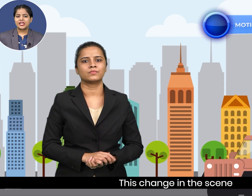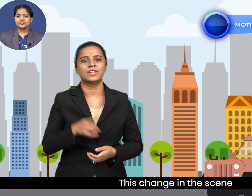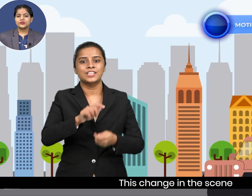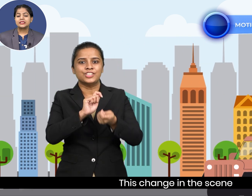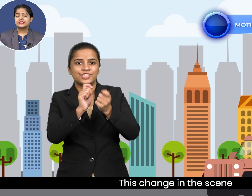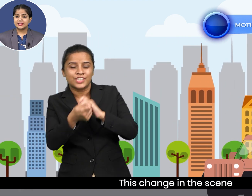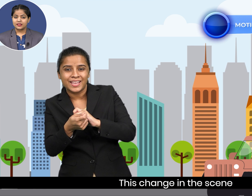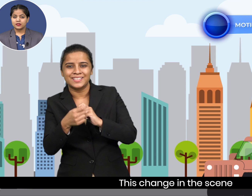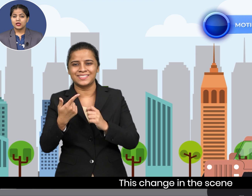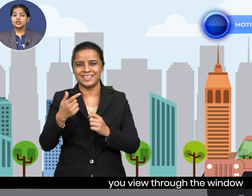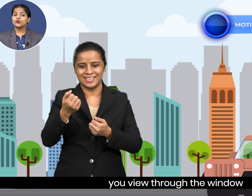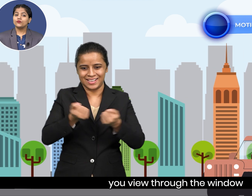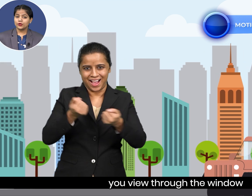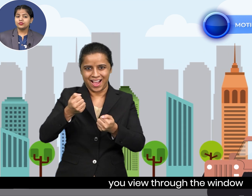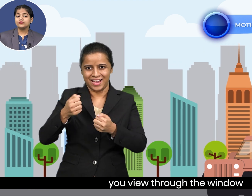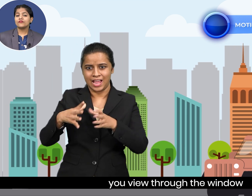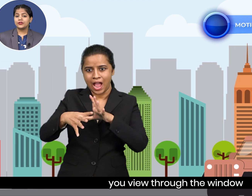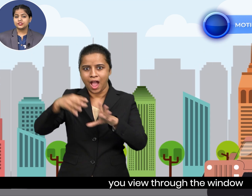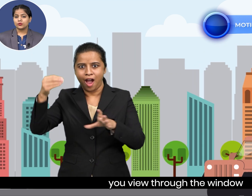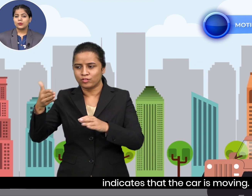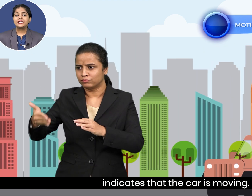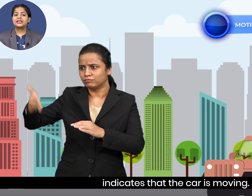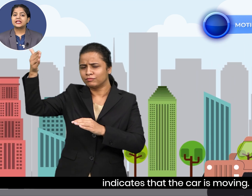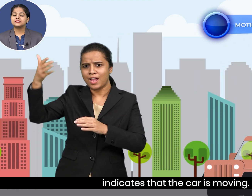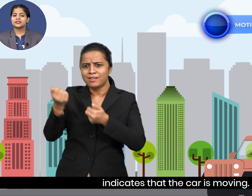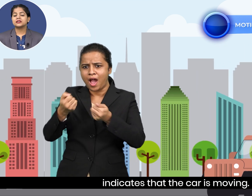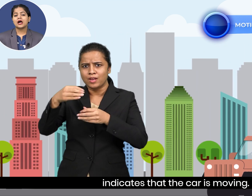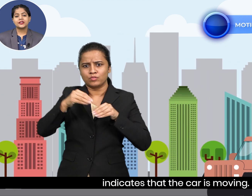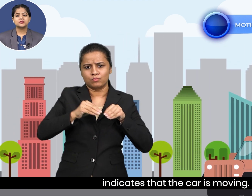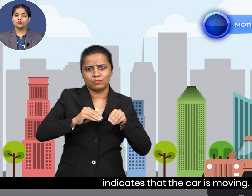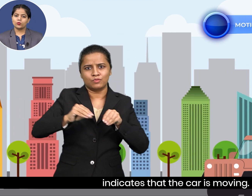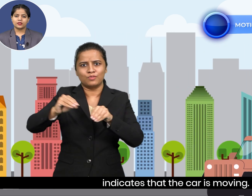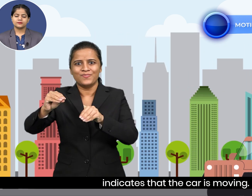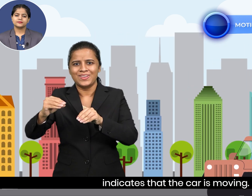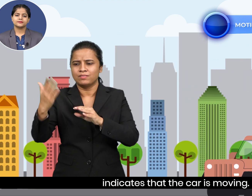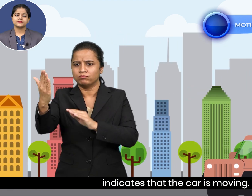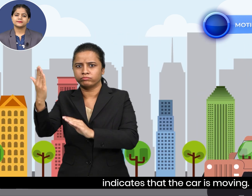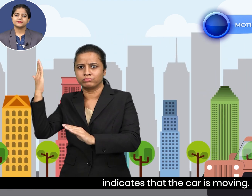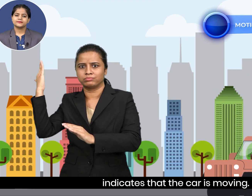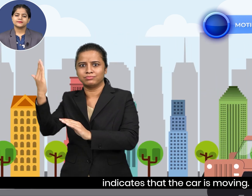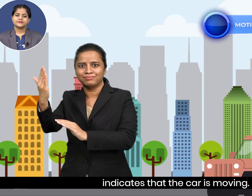This change in the scene you view through the window indicates that the car is moving.